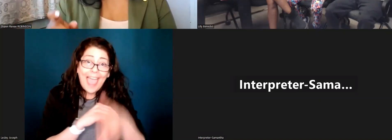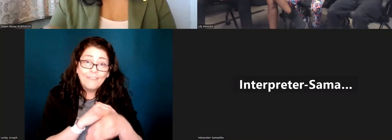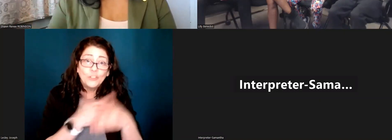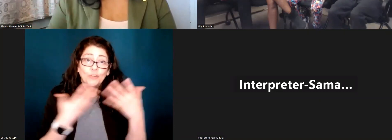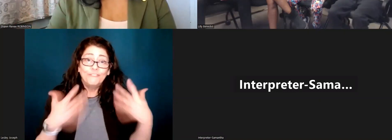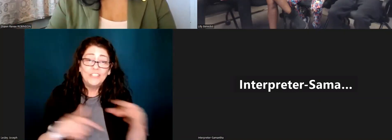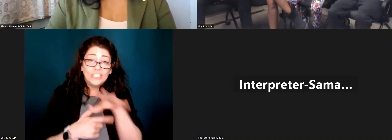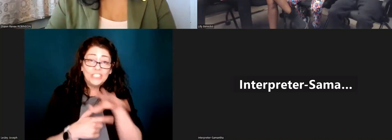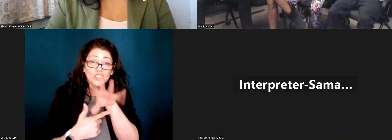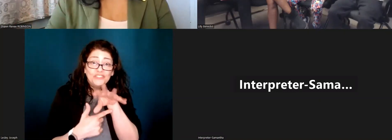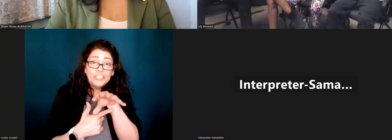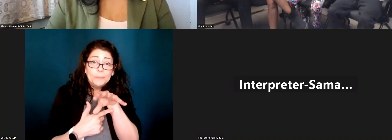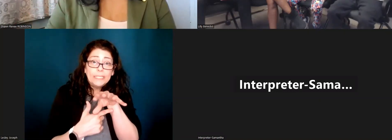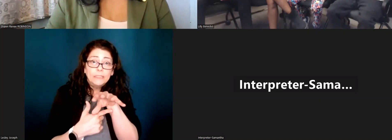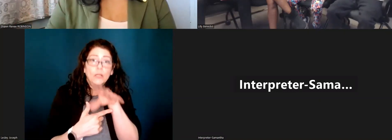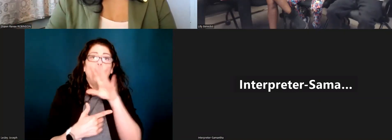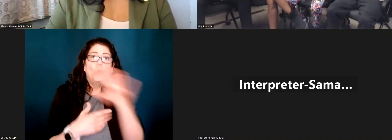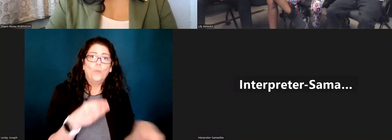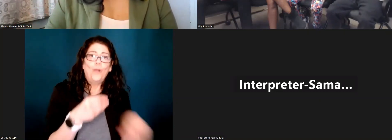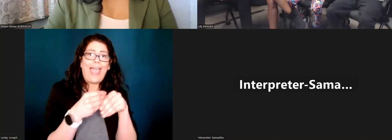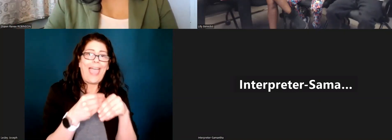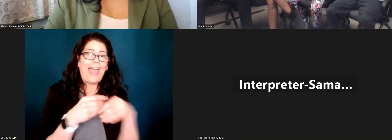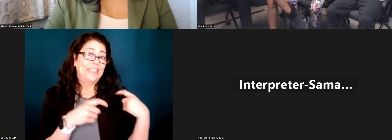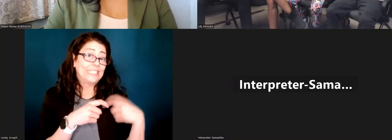can select Spanish for that on YouTube.